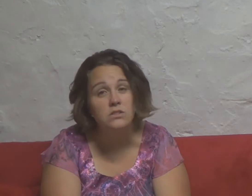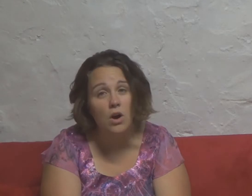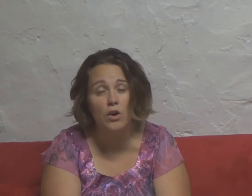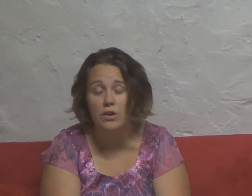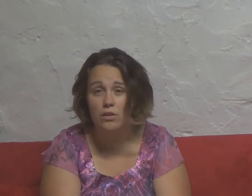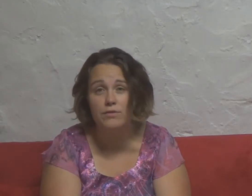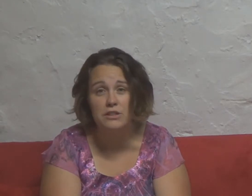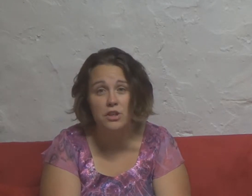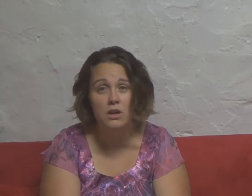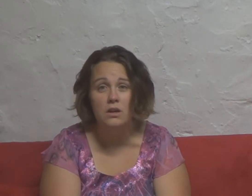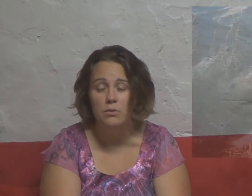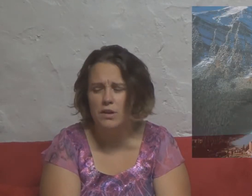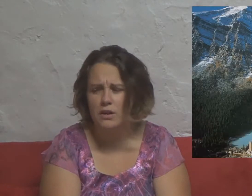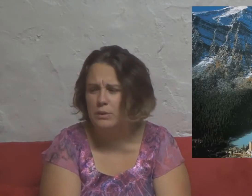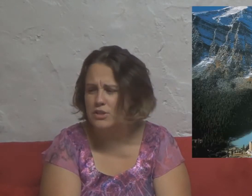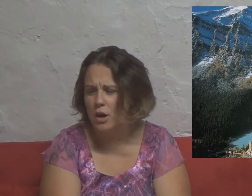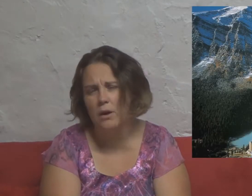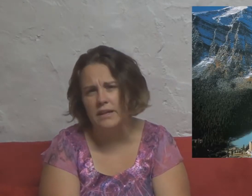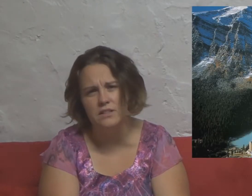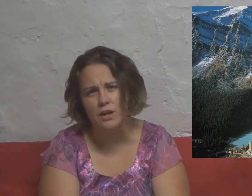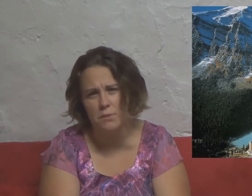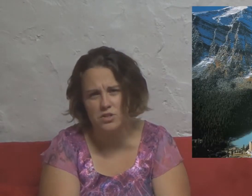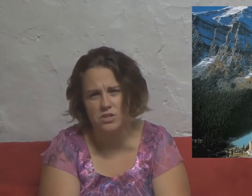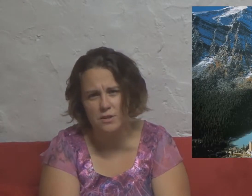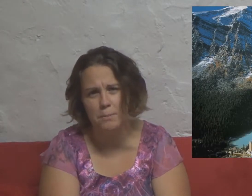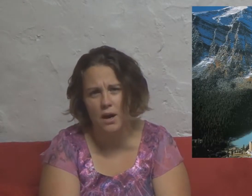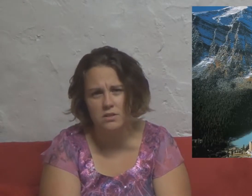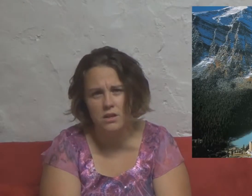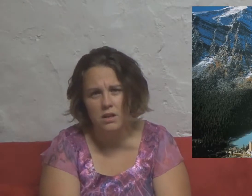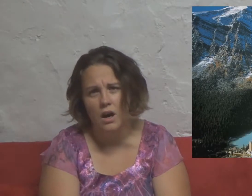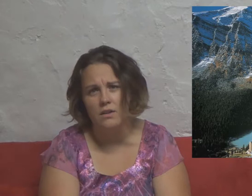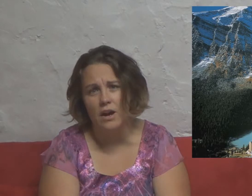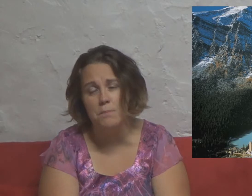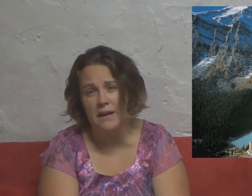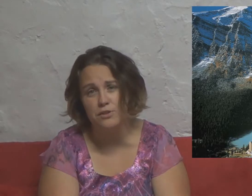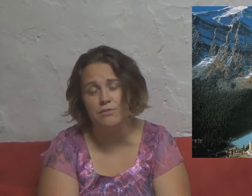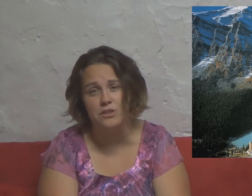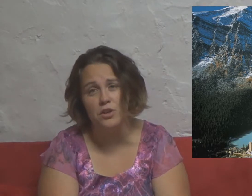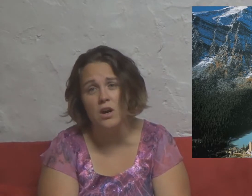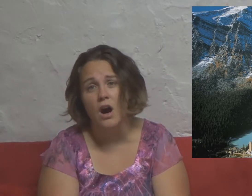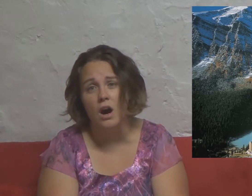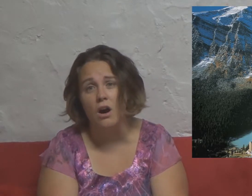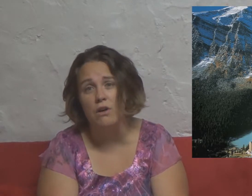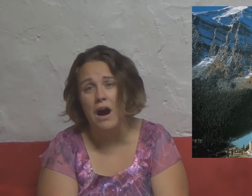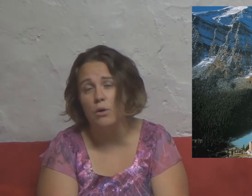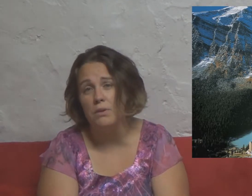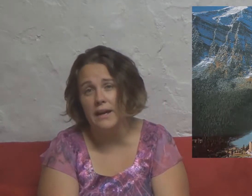Lakes are another feature. We're not going to really talk about lakes very much this year, but they are a major feature of our